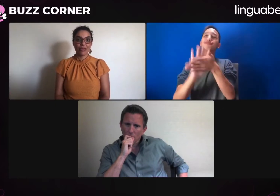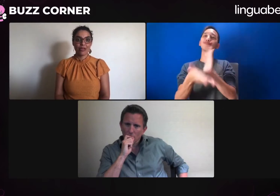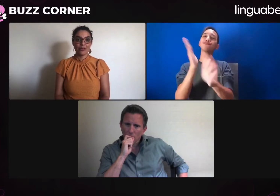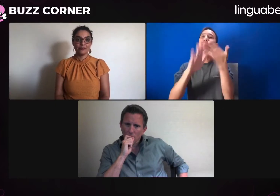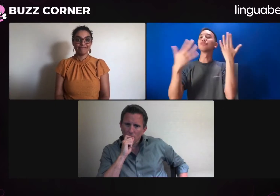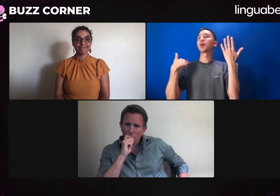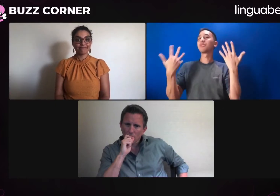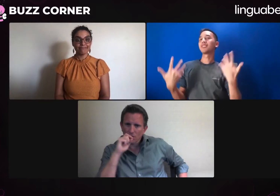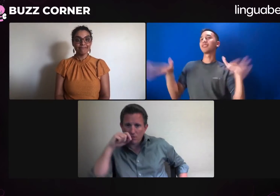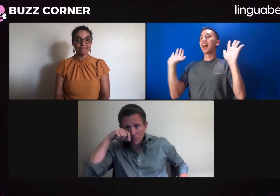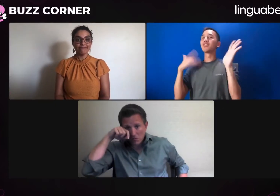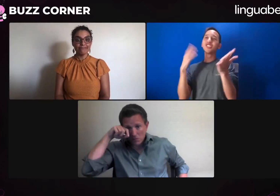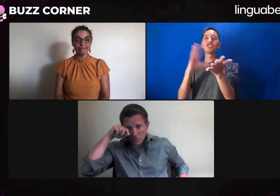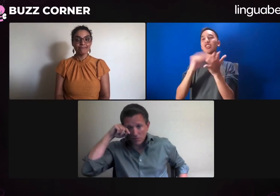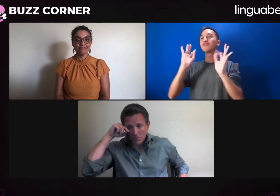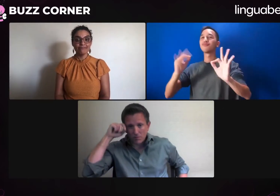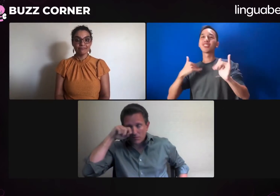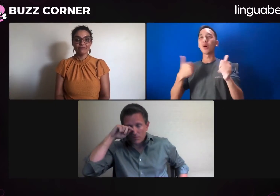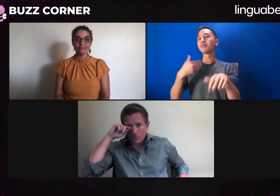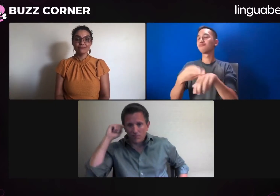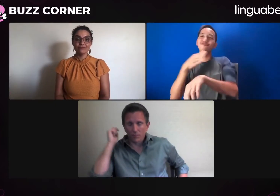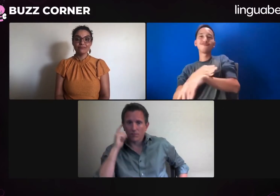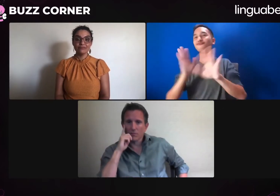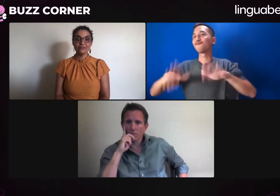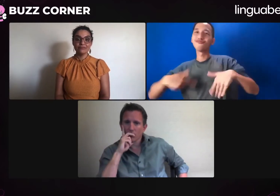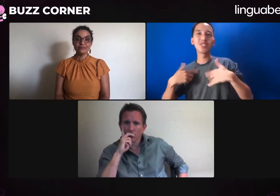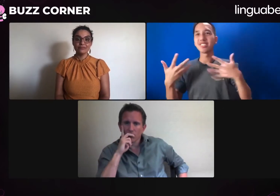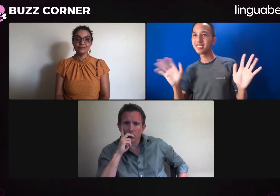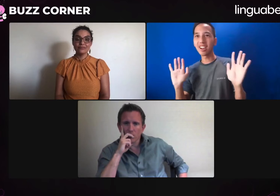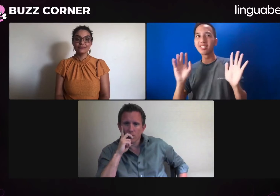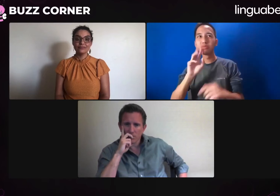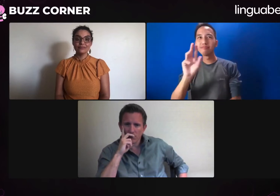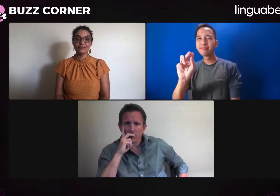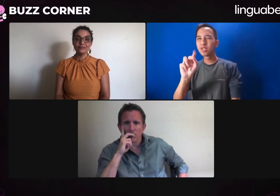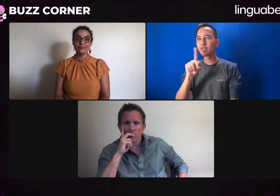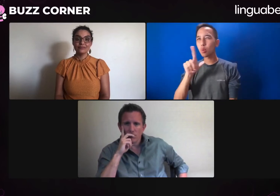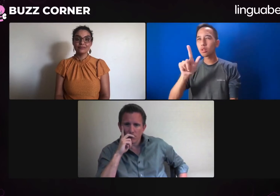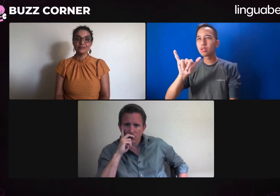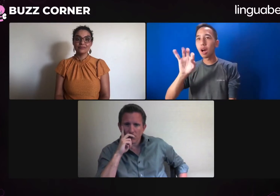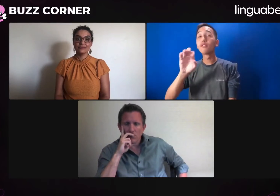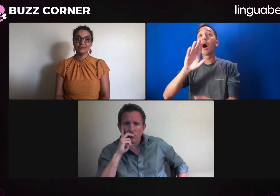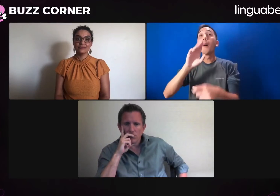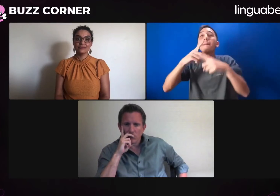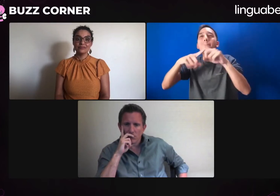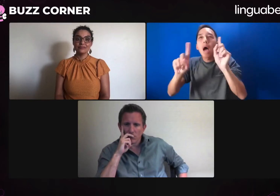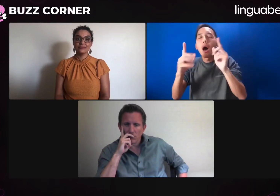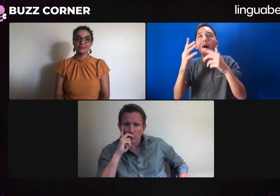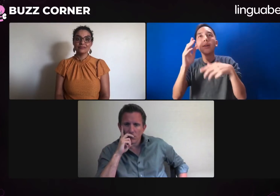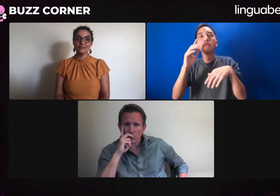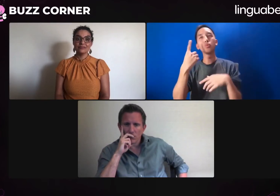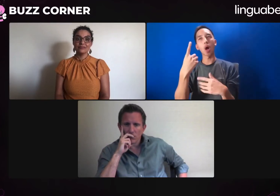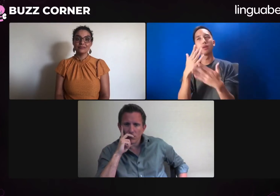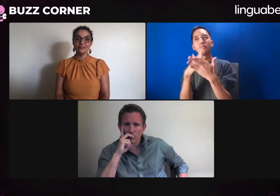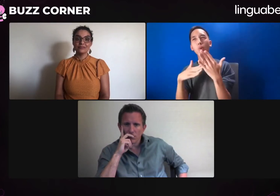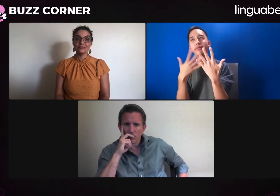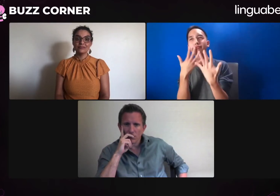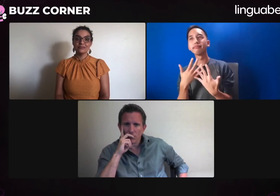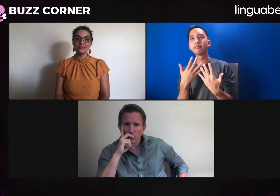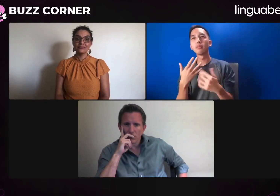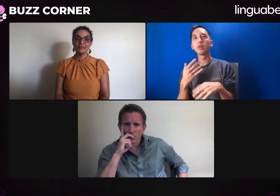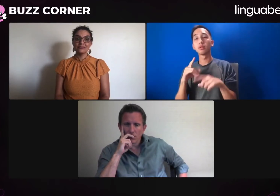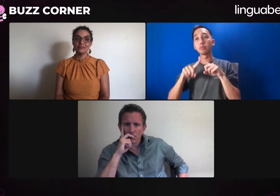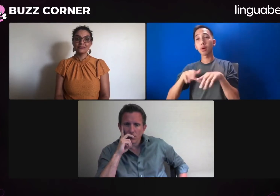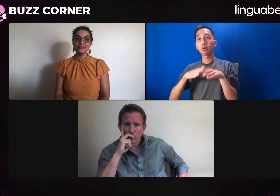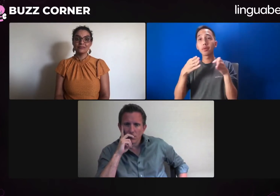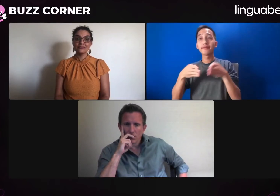you can take, and once you take it, you get your certificate, and that means you know everything, and okay, you're a better person for it. But no, it's a lesson you